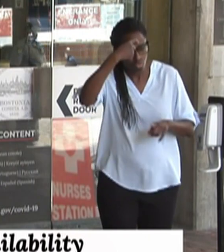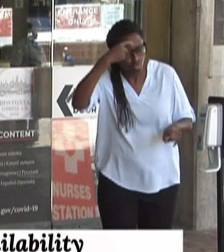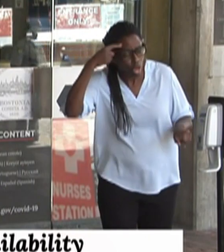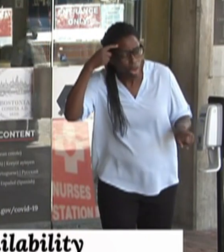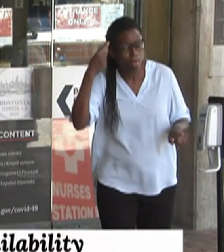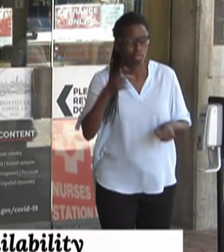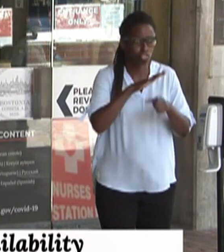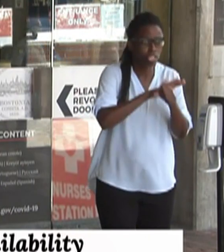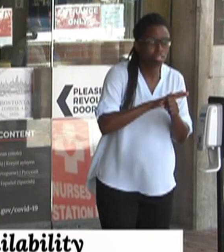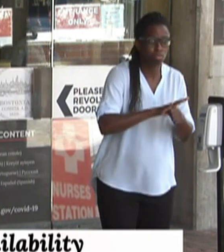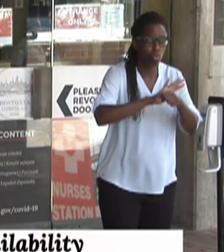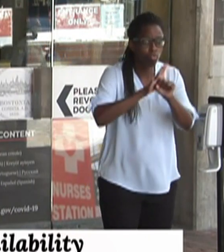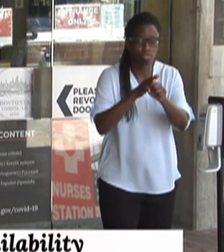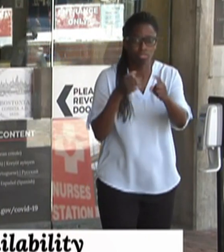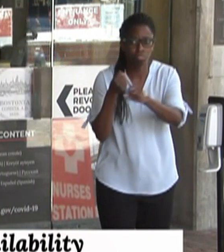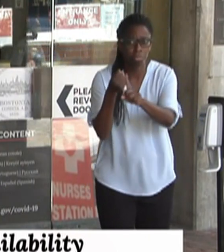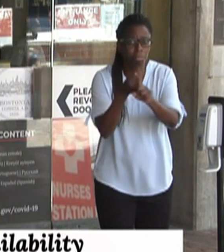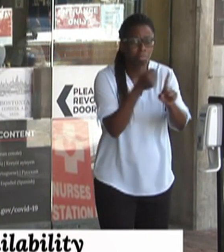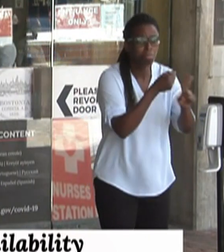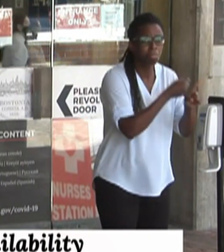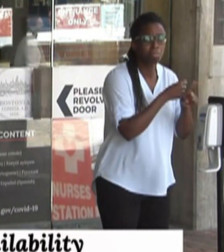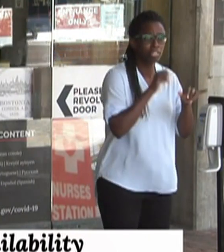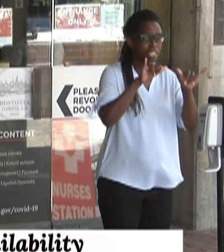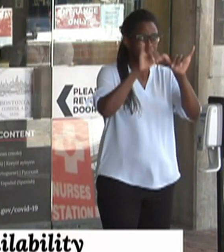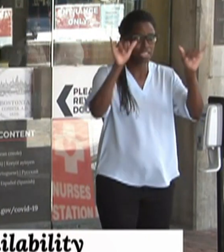COVID-19, systemic racism.